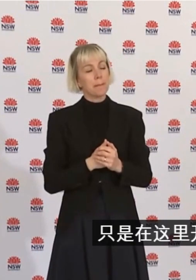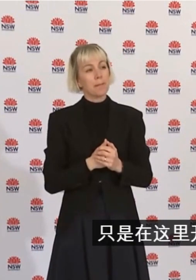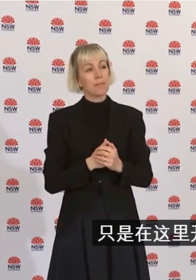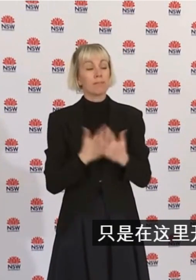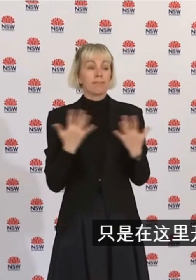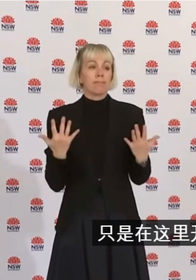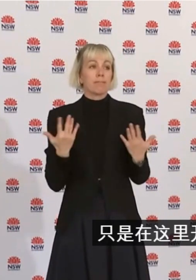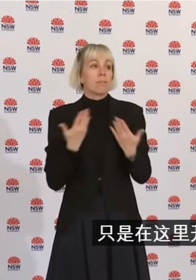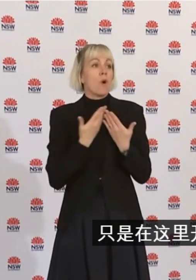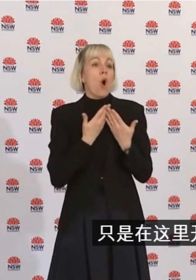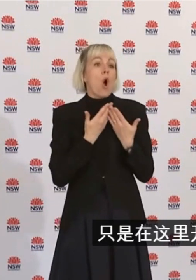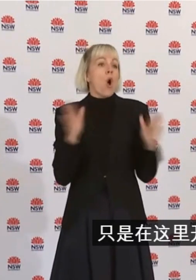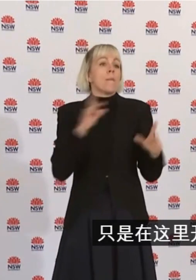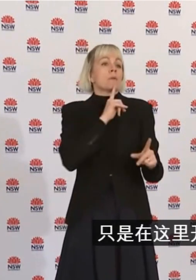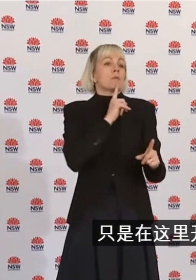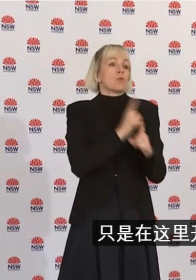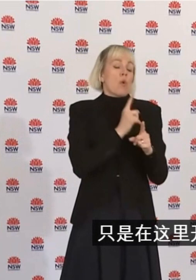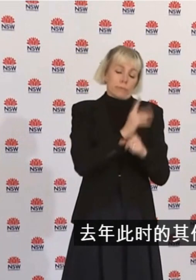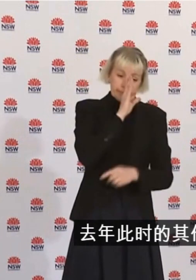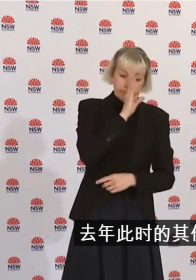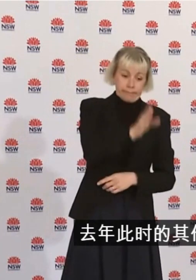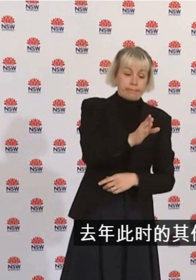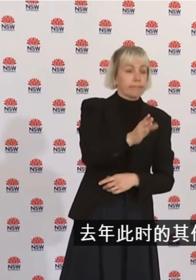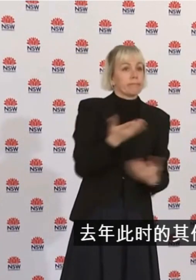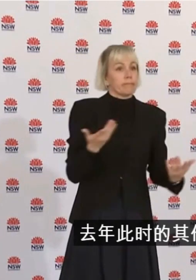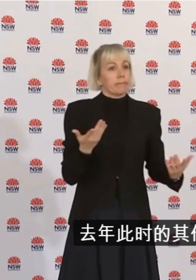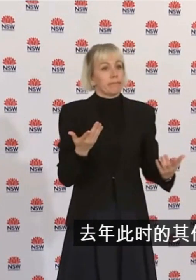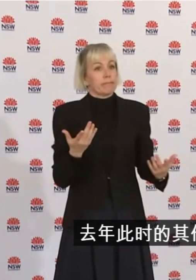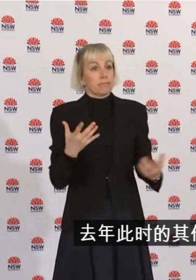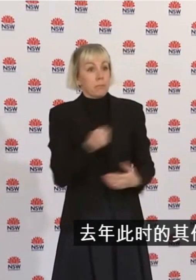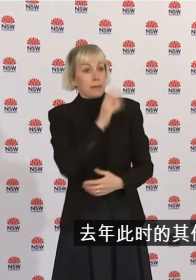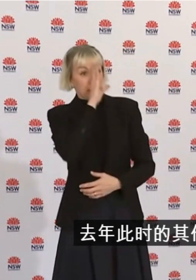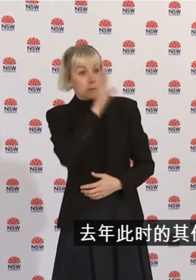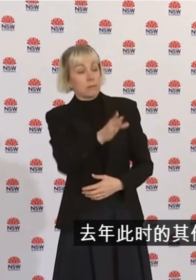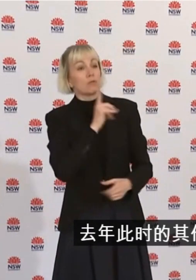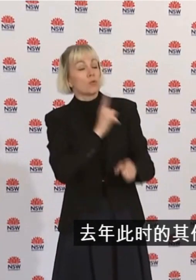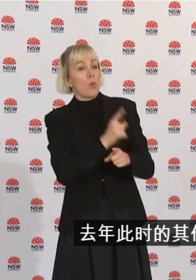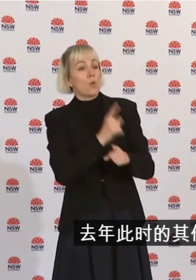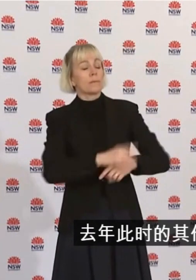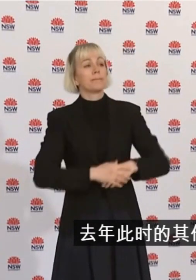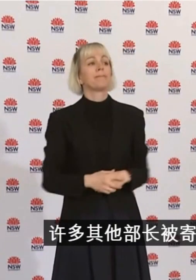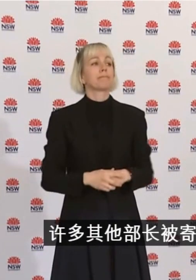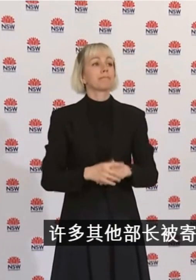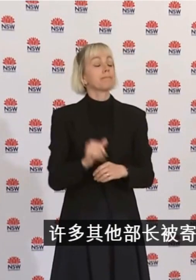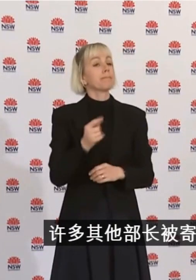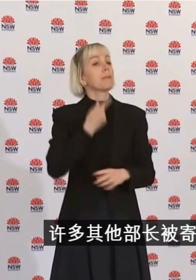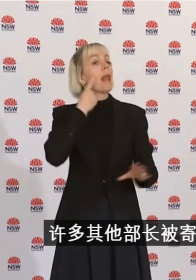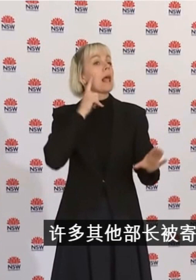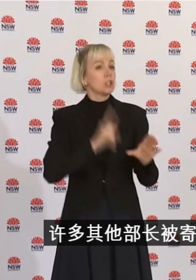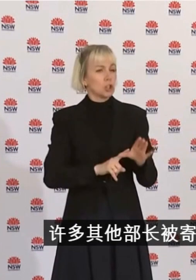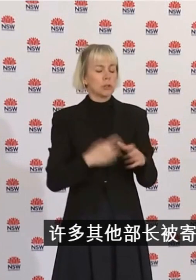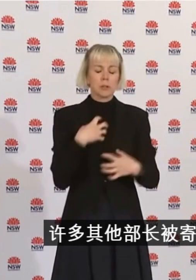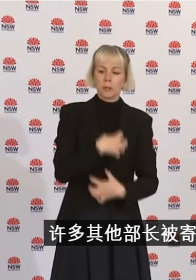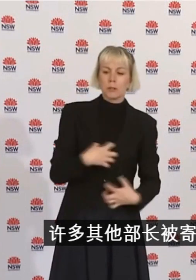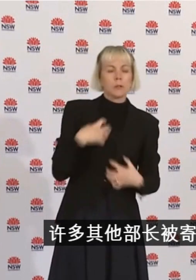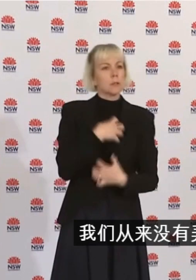I'm just being open and honest here because there is no other alternative at this point. Last year I was frustrated, and I think a number of other ministers were